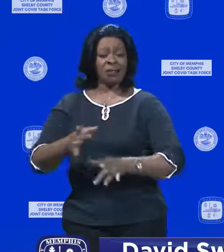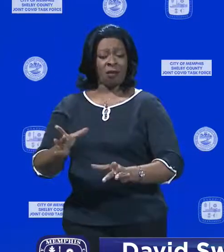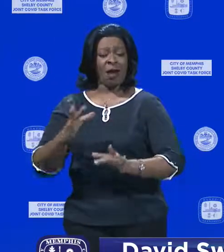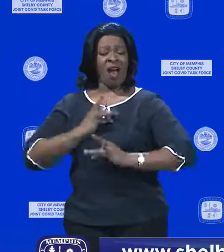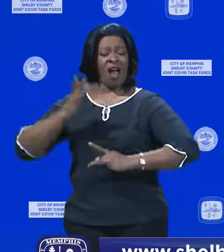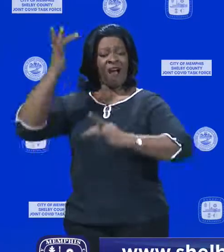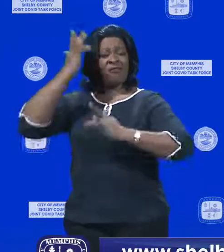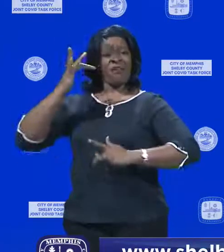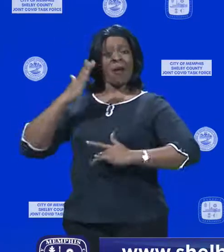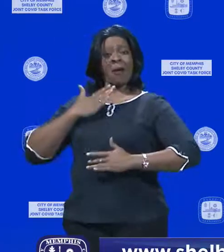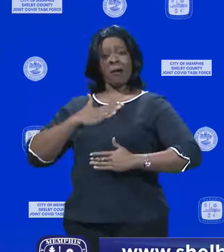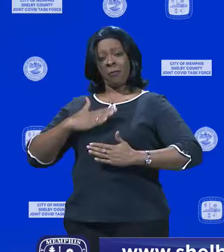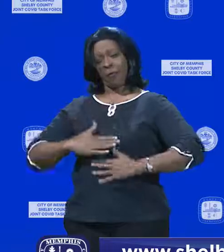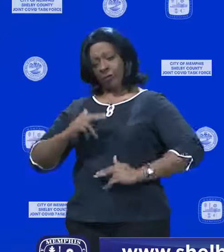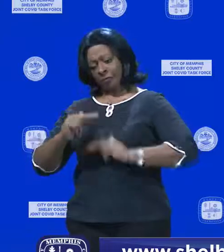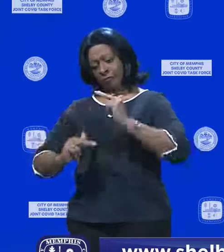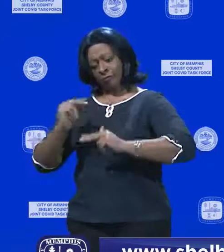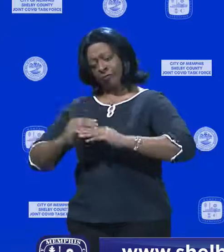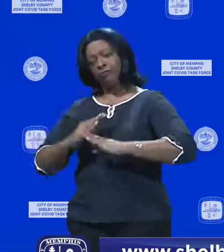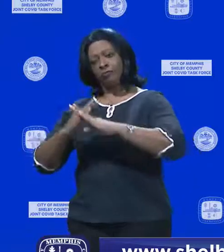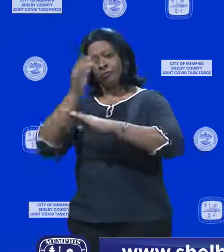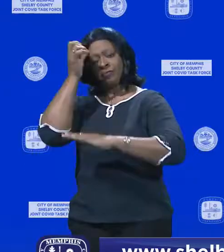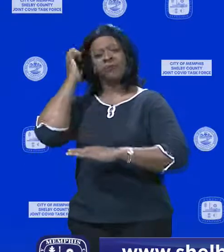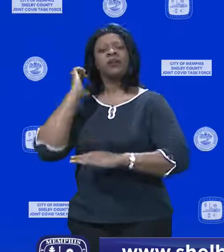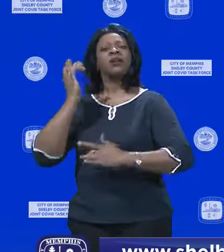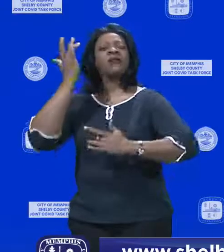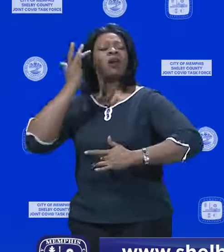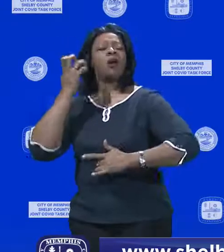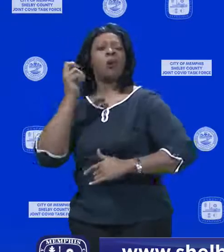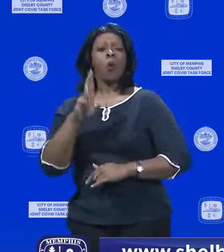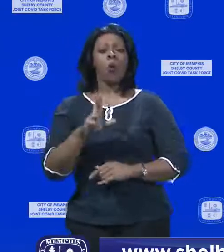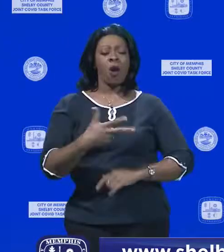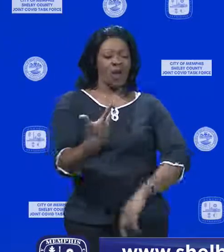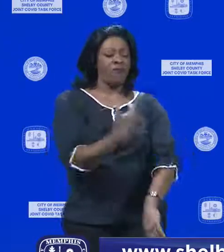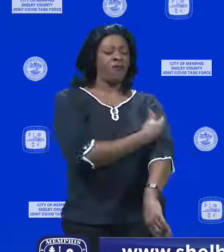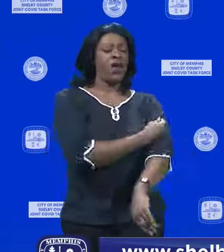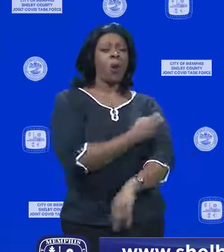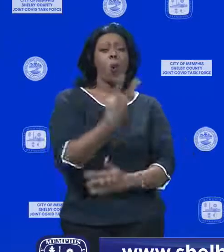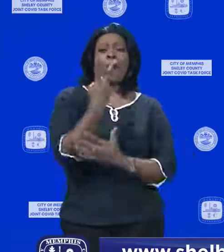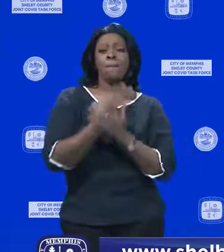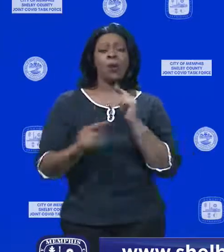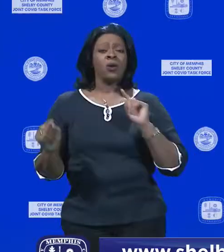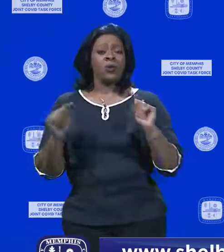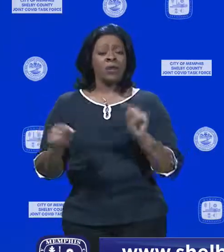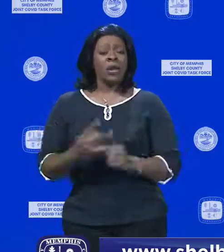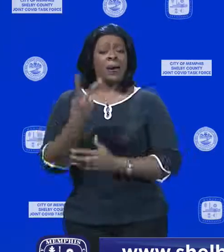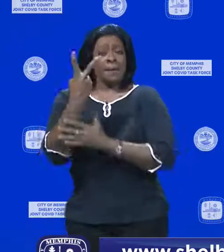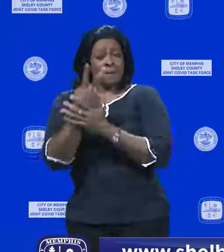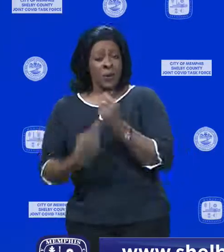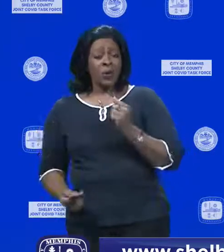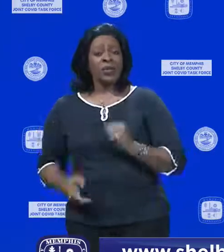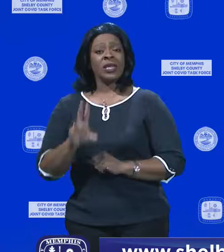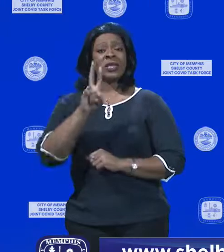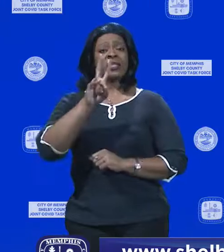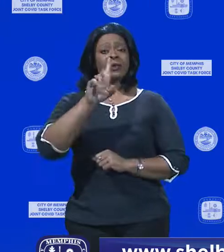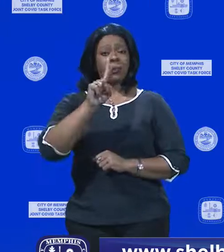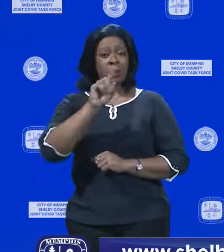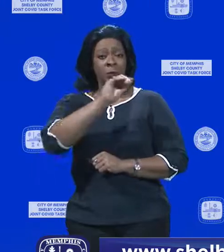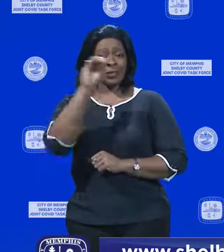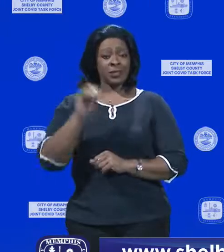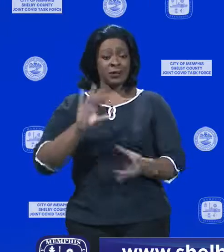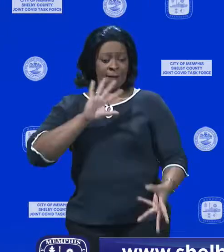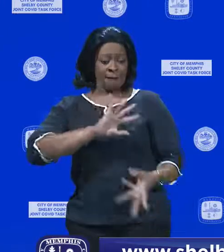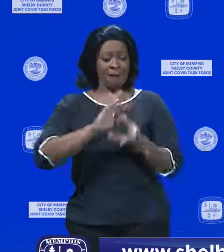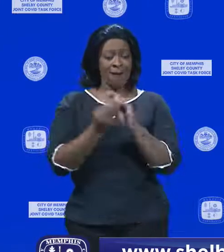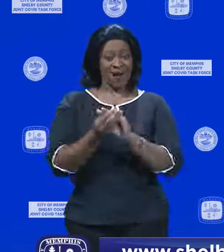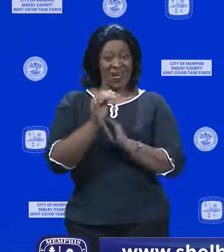disease acquisition immunity or vaccination immunity or both. So taken together, 71% of the adult